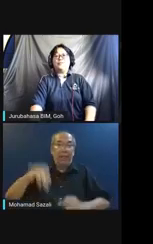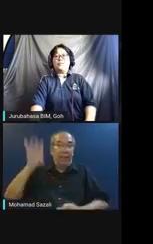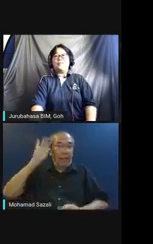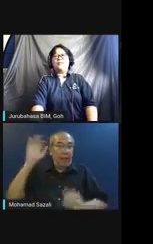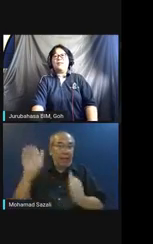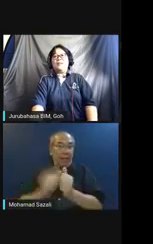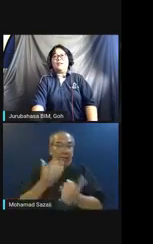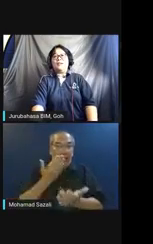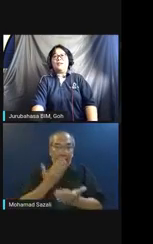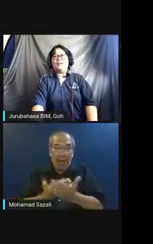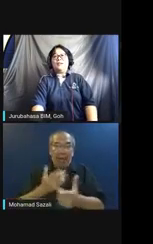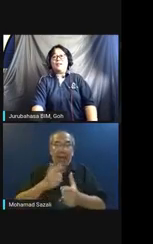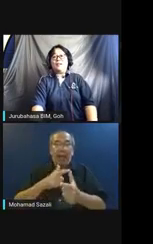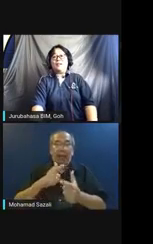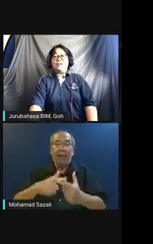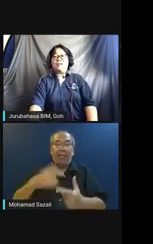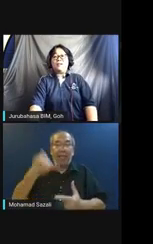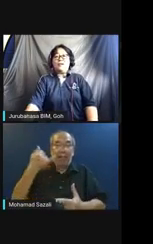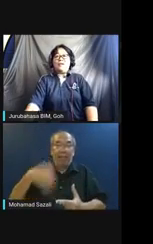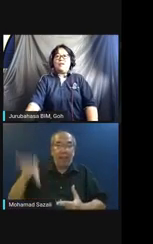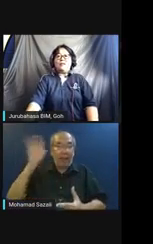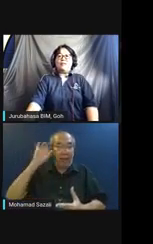So if